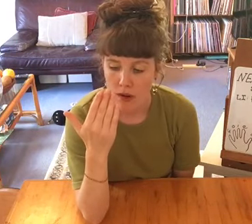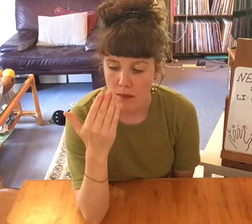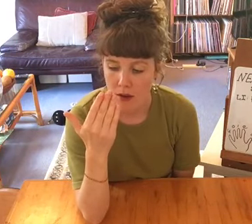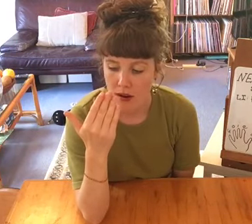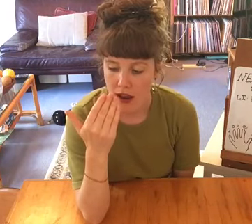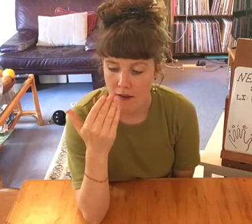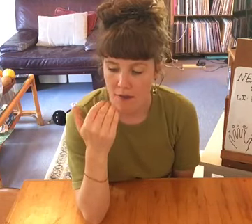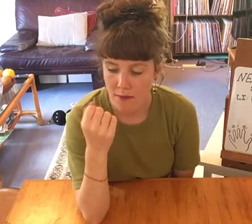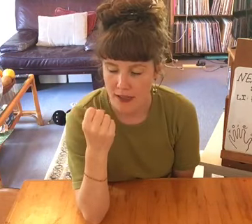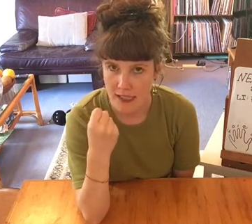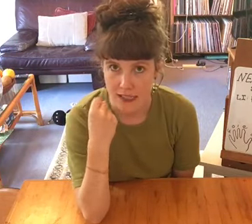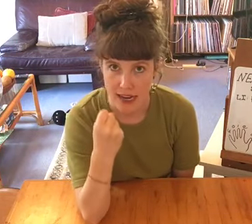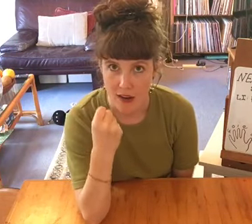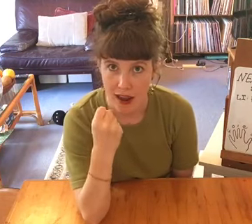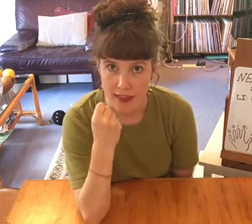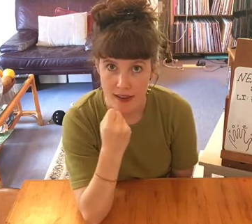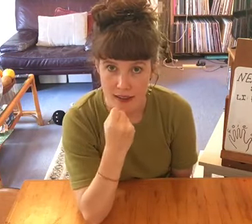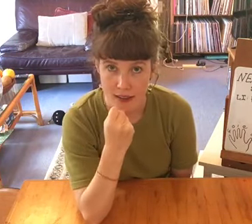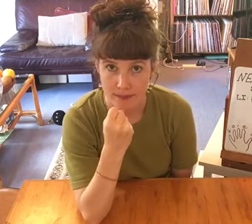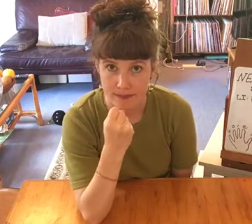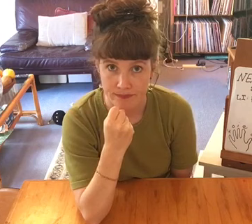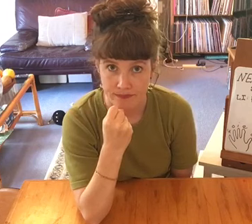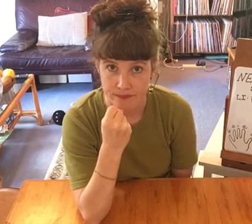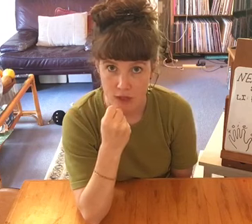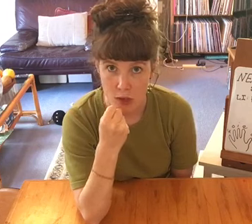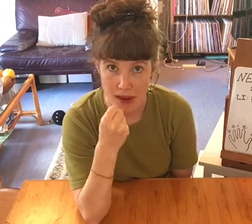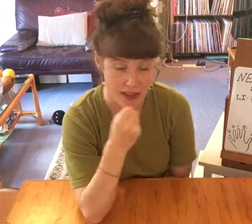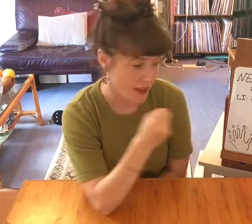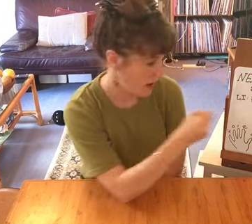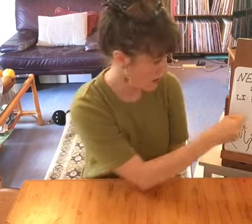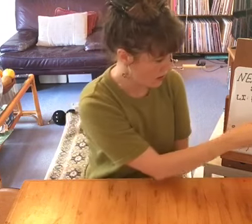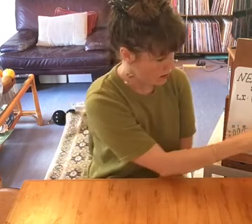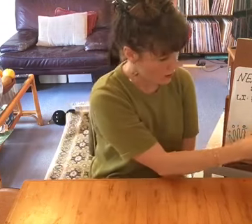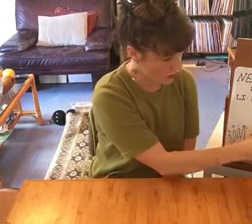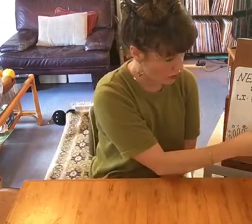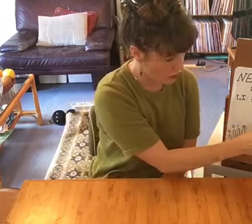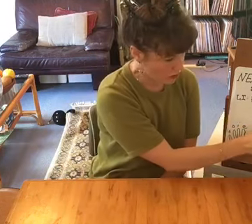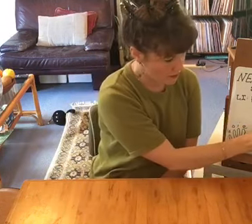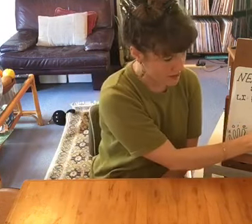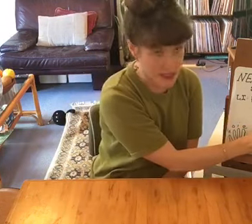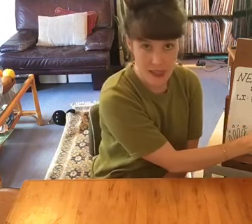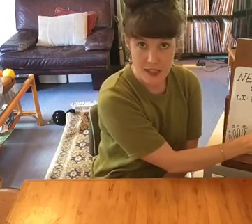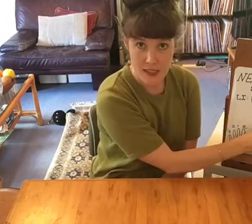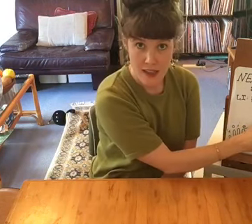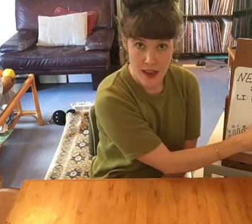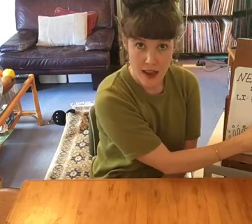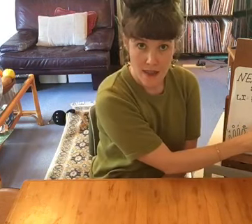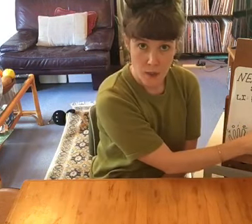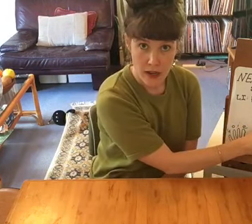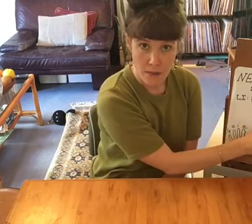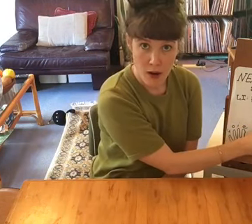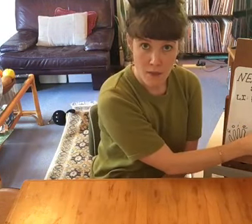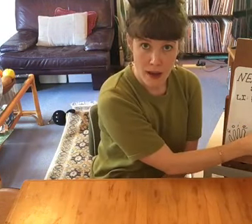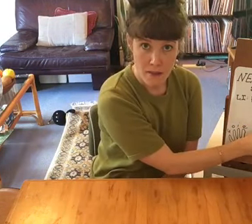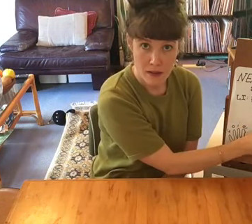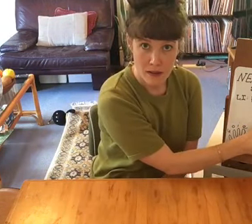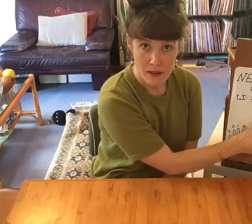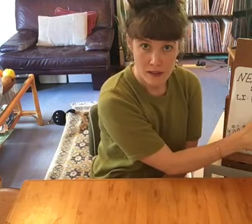put our fist down like this to make the circle of the 6. And then we're going to pop up